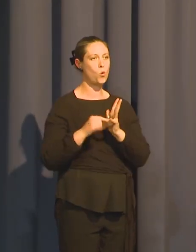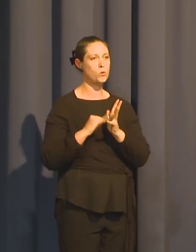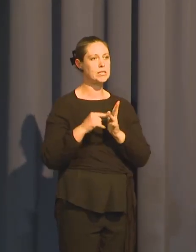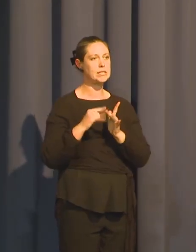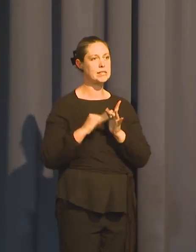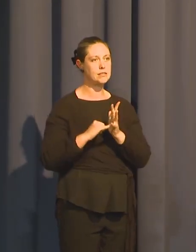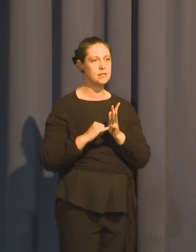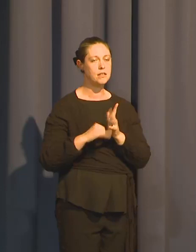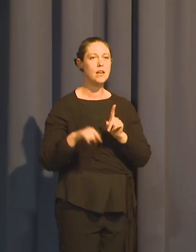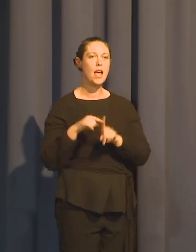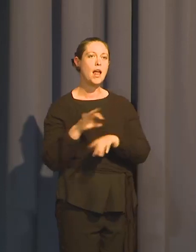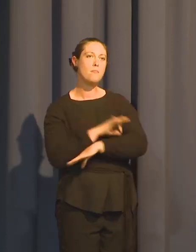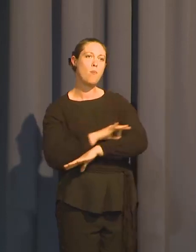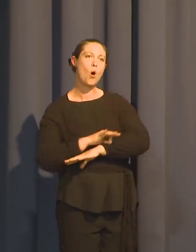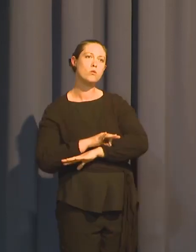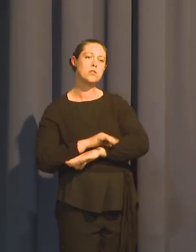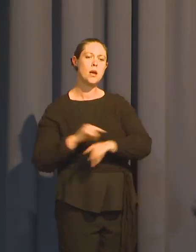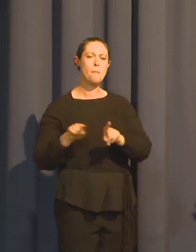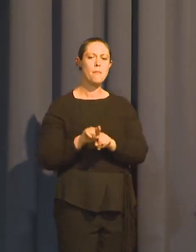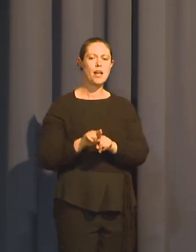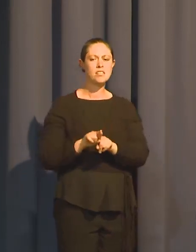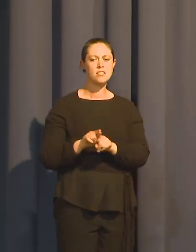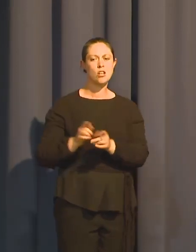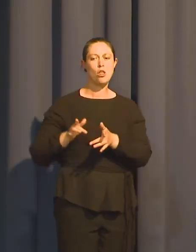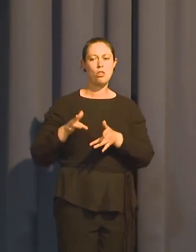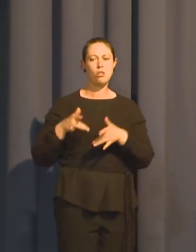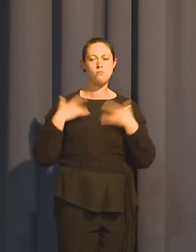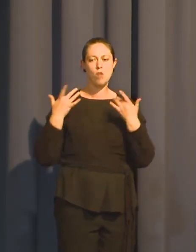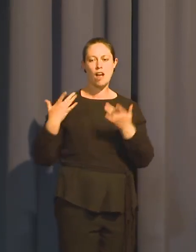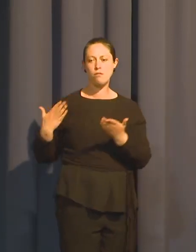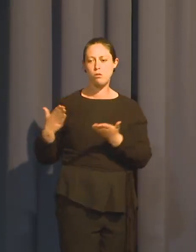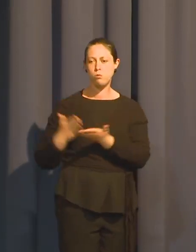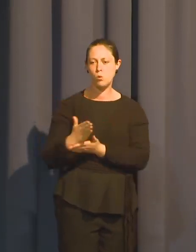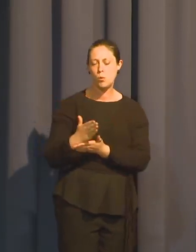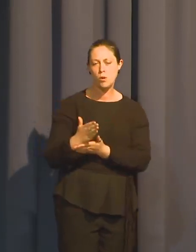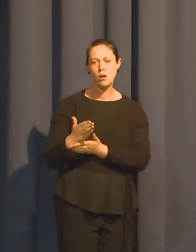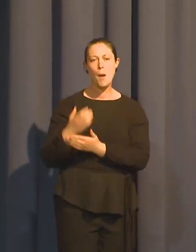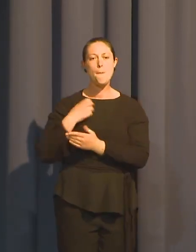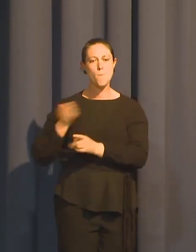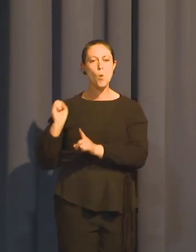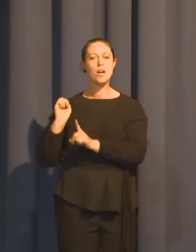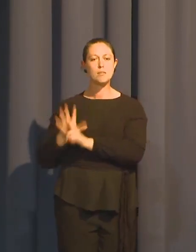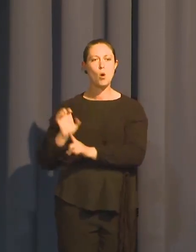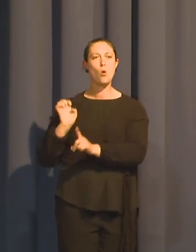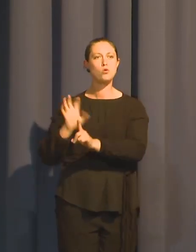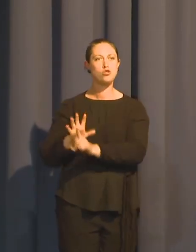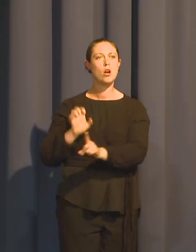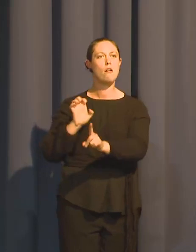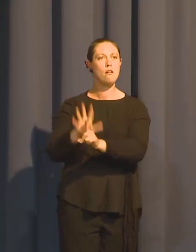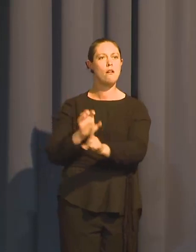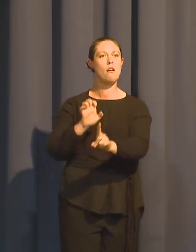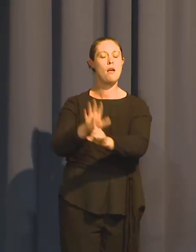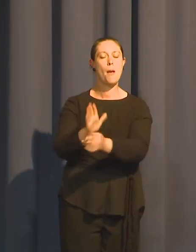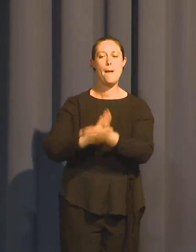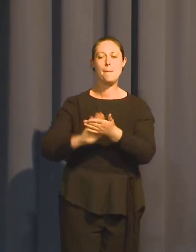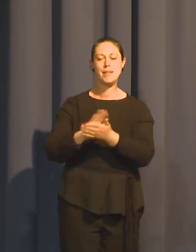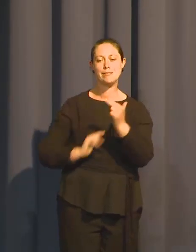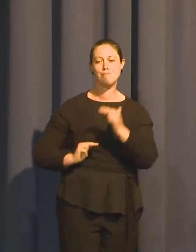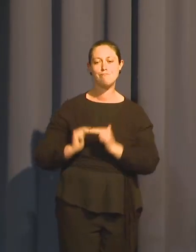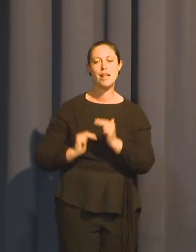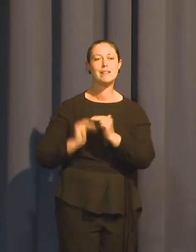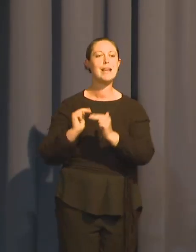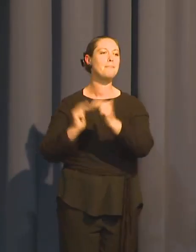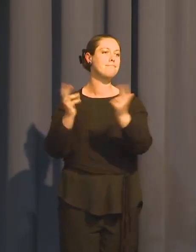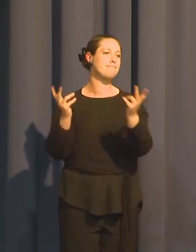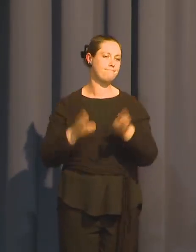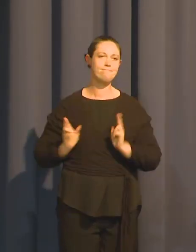because people have just been more exposed over their lifetime, so there has been an accumulation. There were